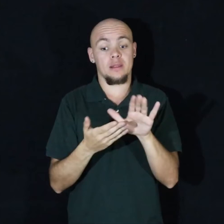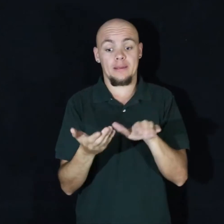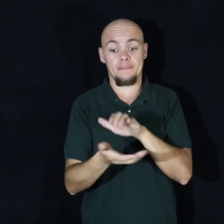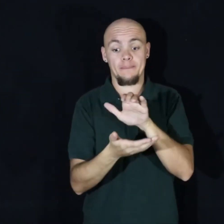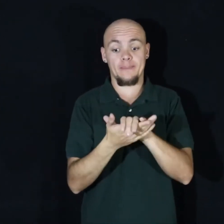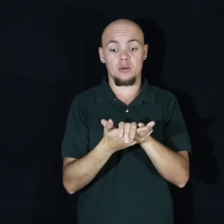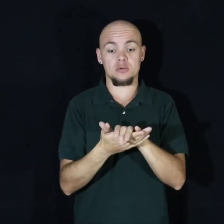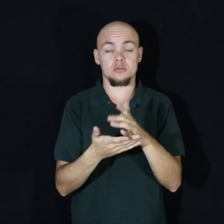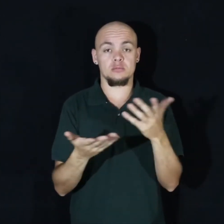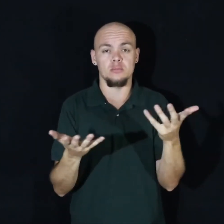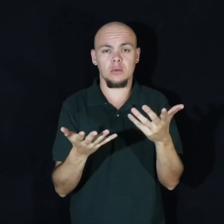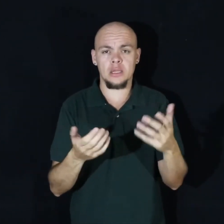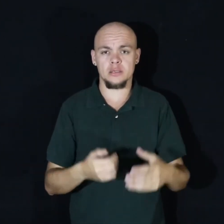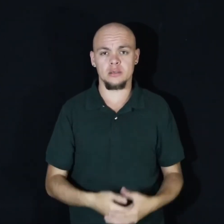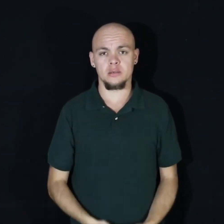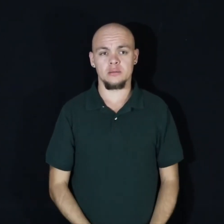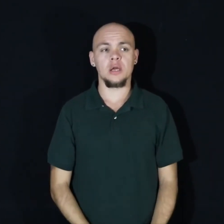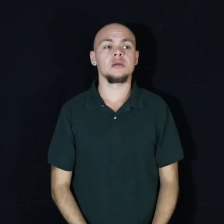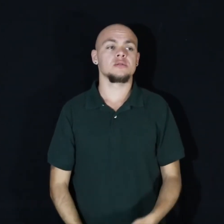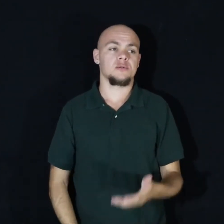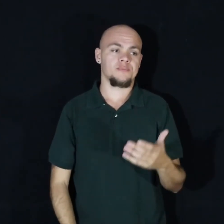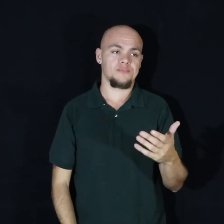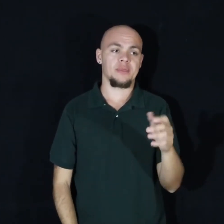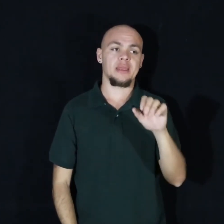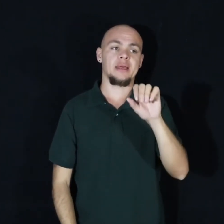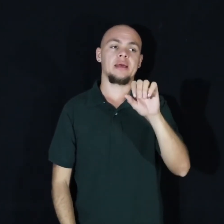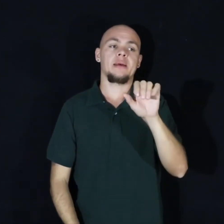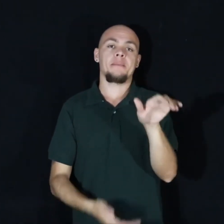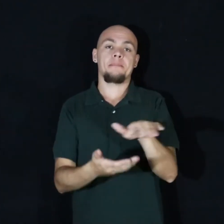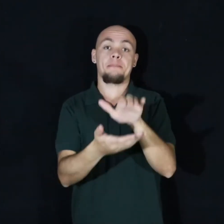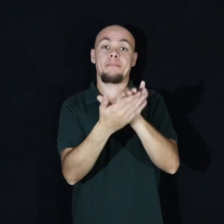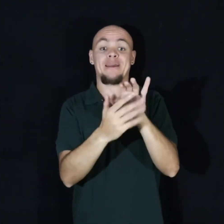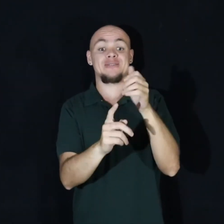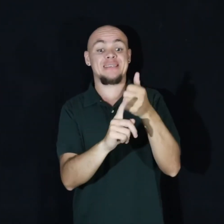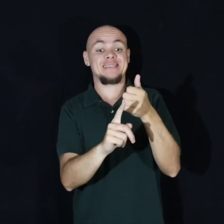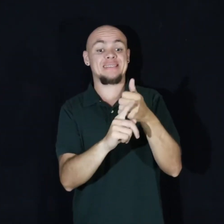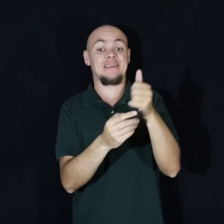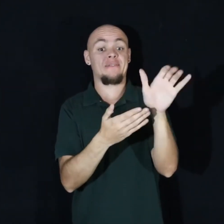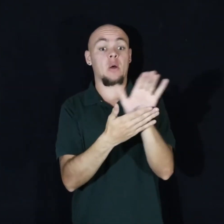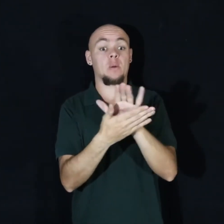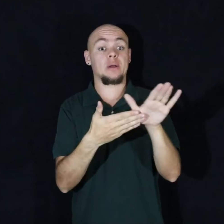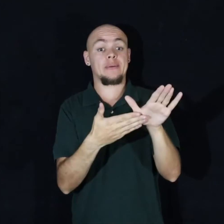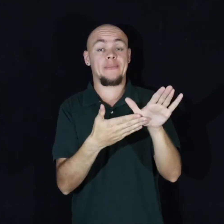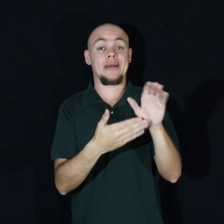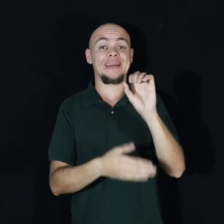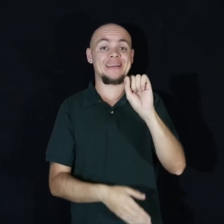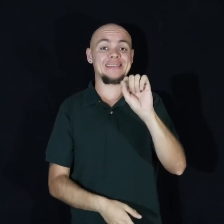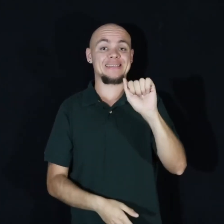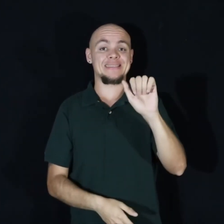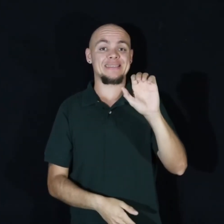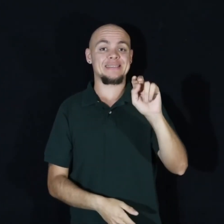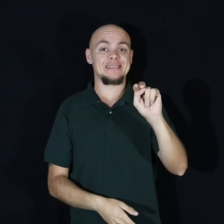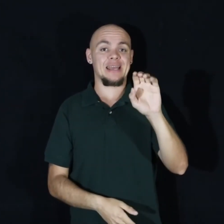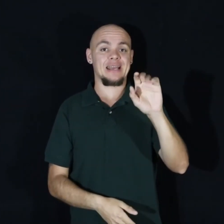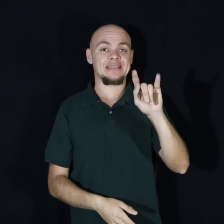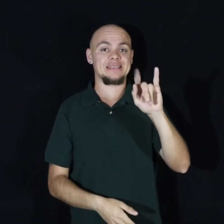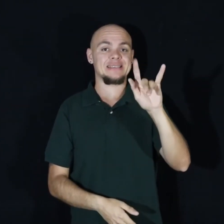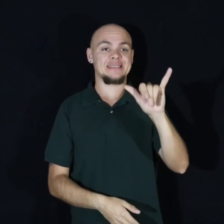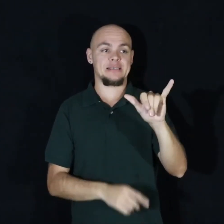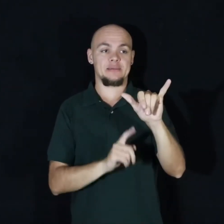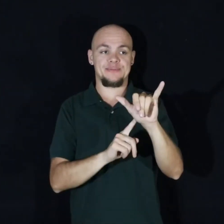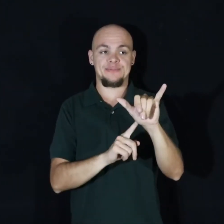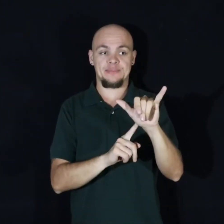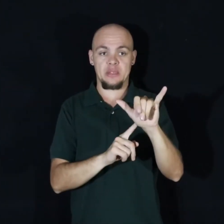sanctity of marriage, you might ask? Well, what about it? Well, here's what I got to say about the sanctity of marriage.